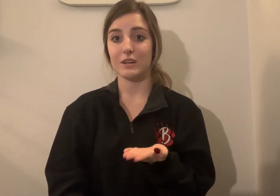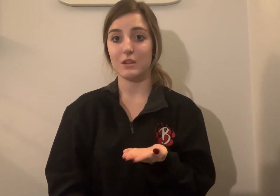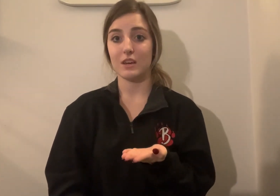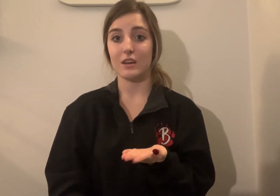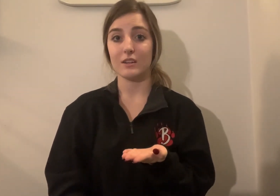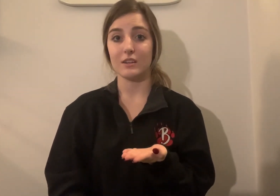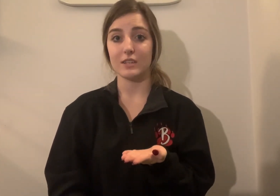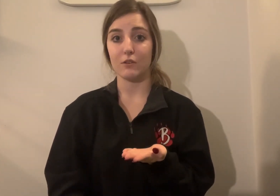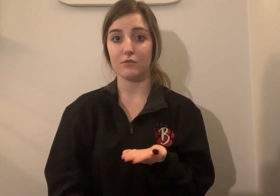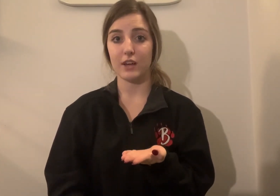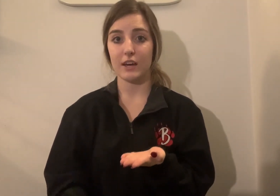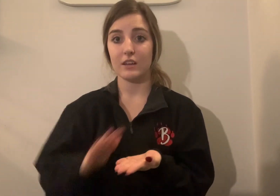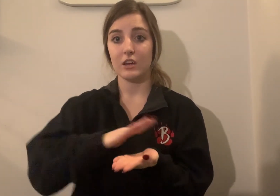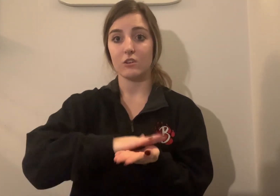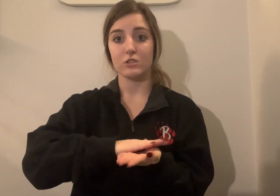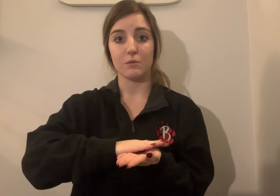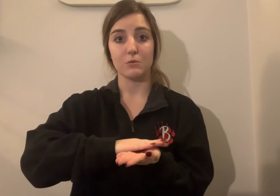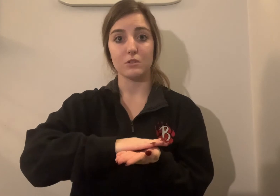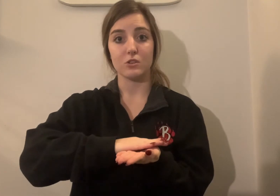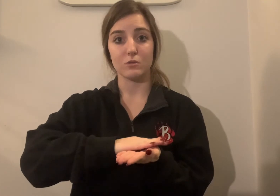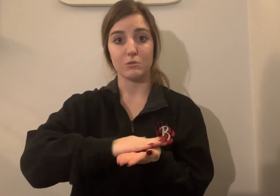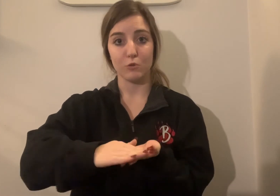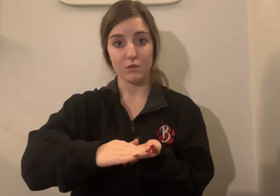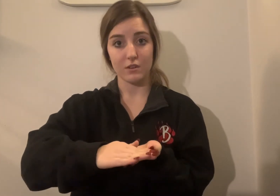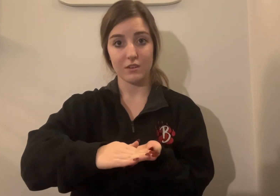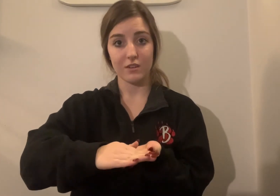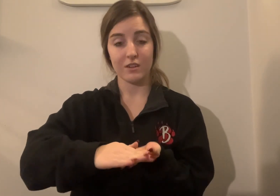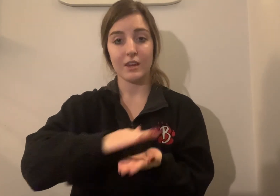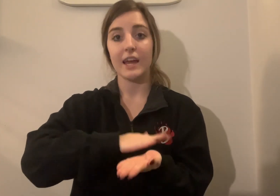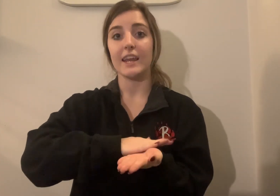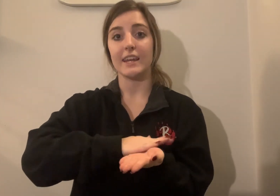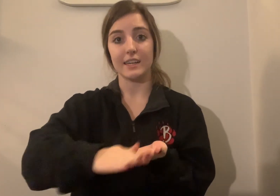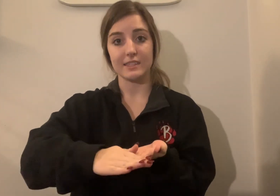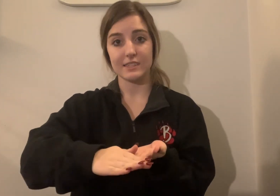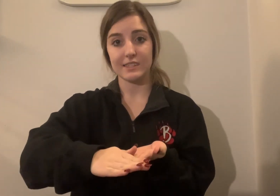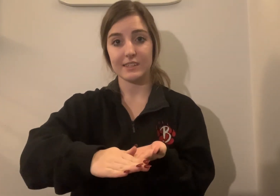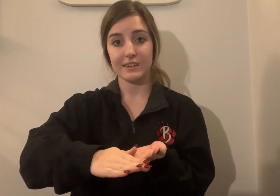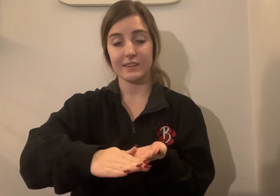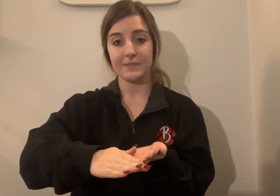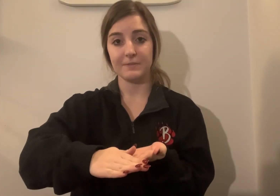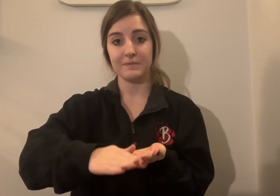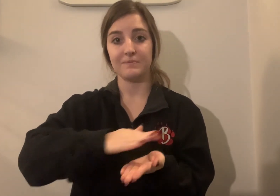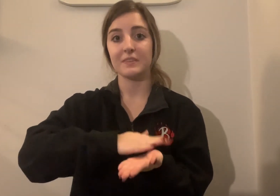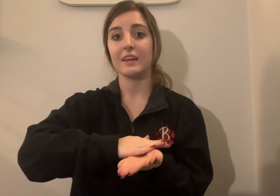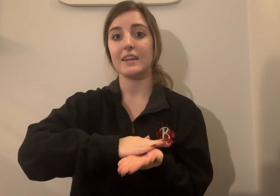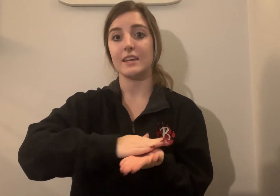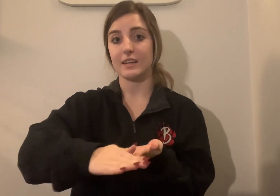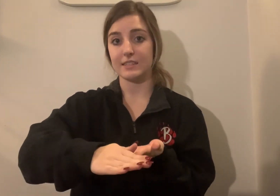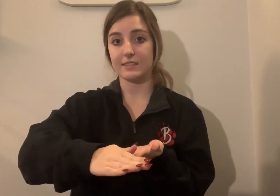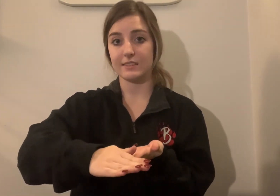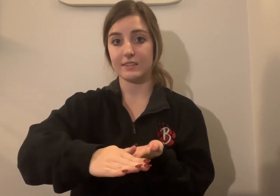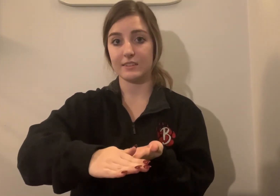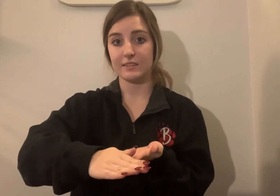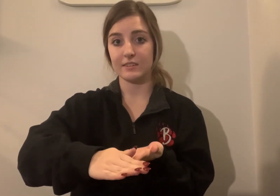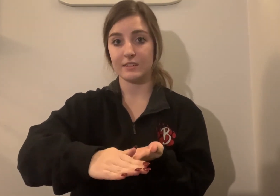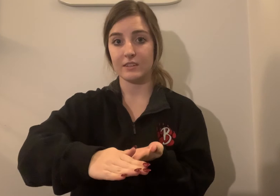hand is out flat. Your dominant one just rubs forward. Nice. Nice.